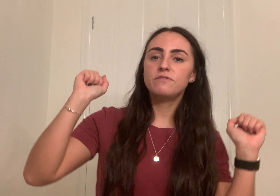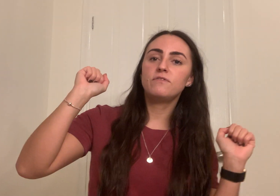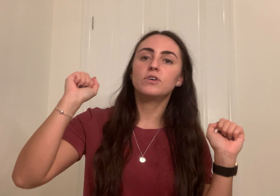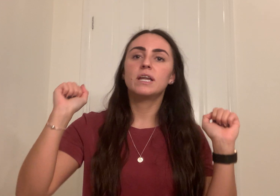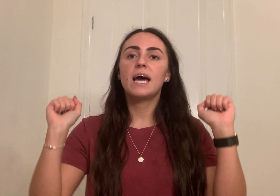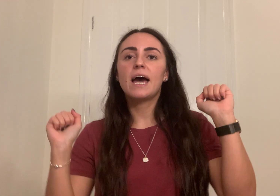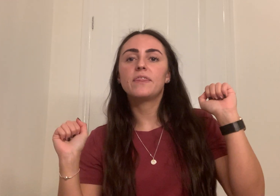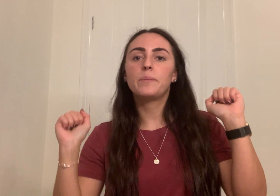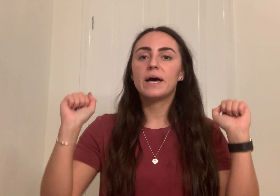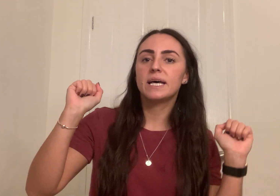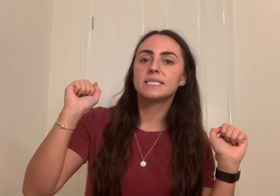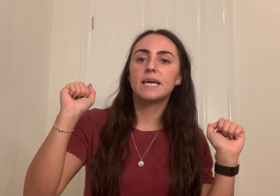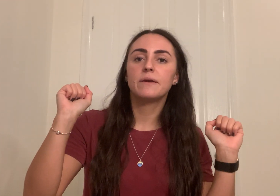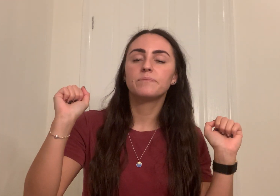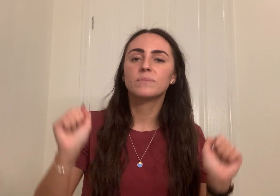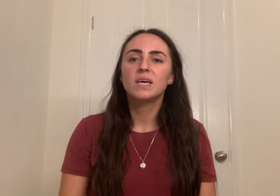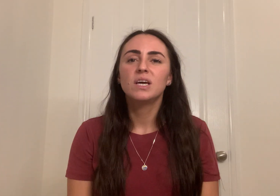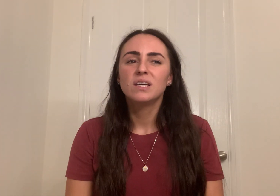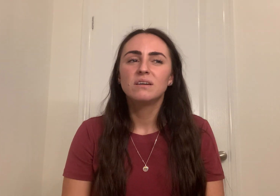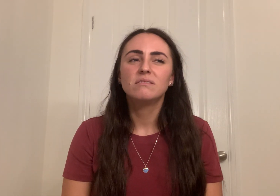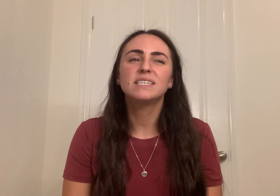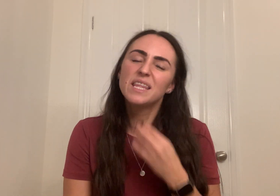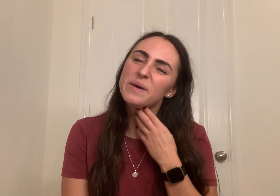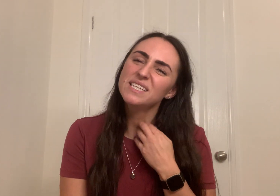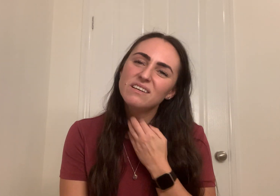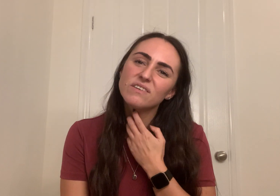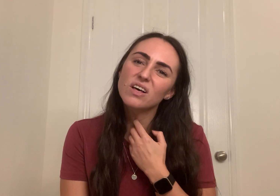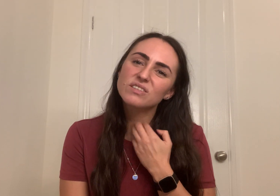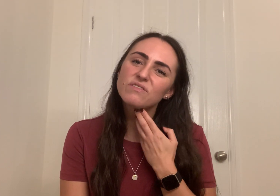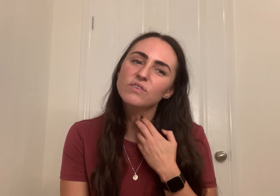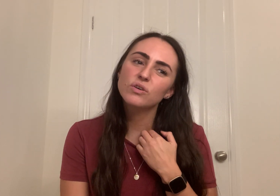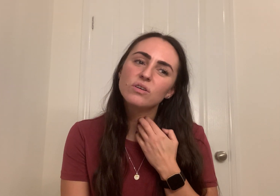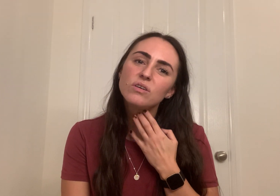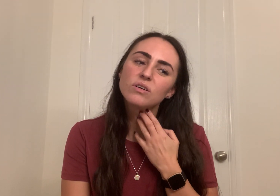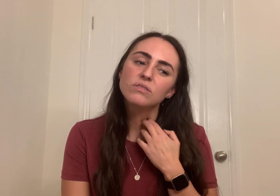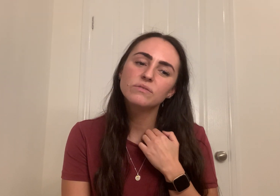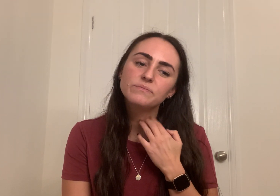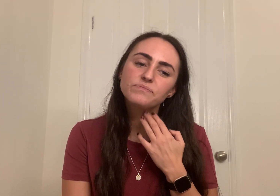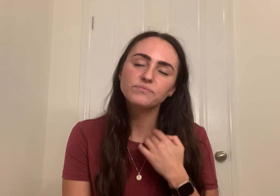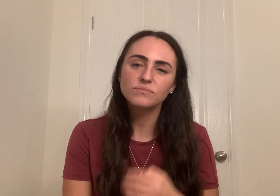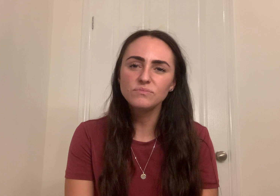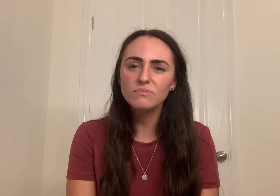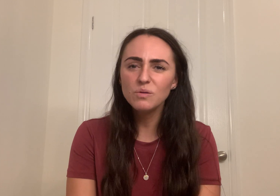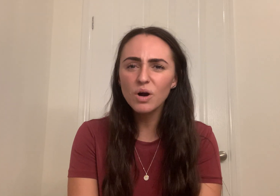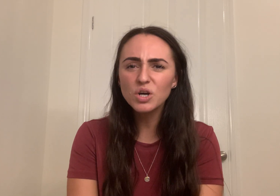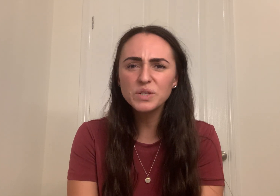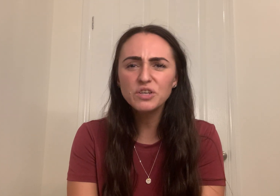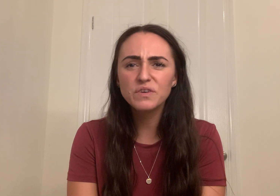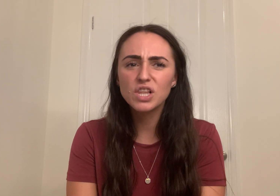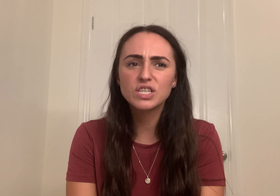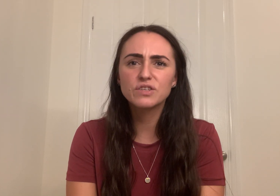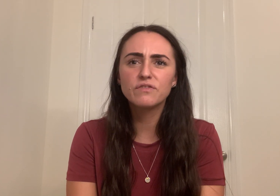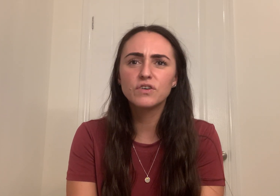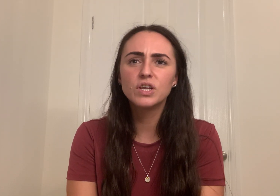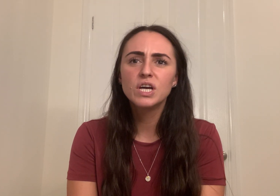fun at the party. Oh, is that the best thing for lots of fun? What could we do for lots of fun? Because